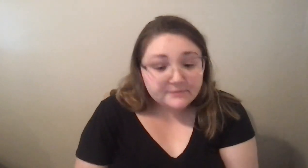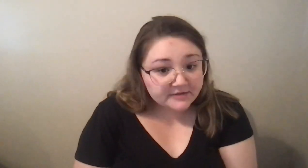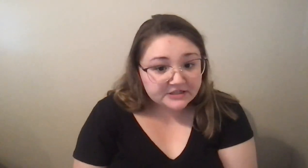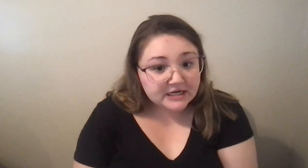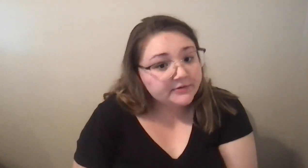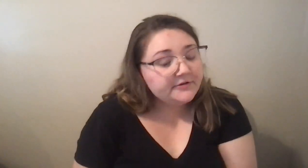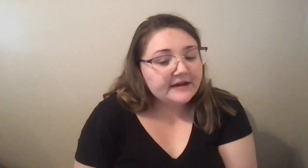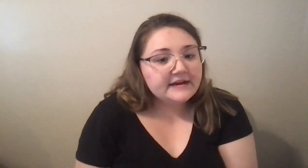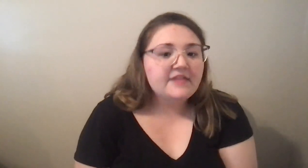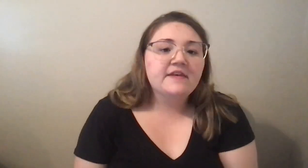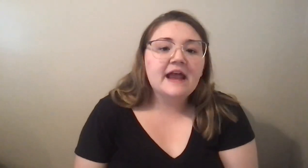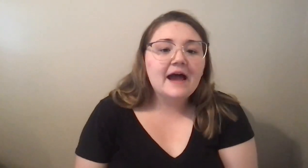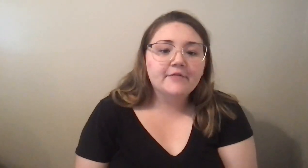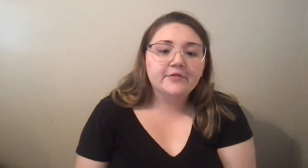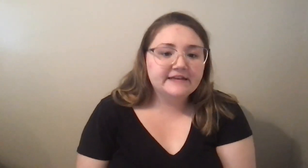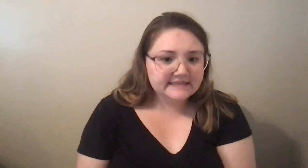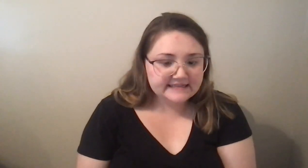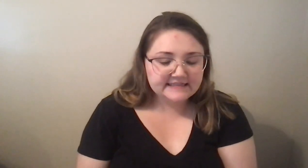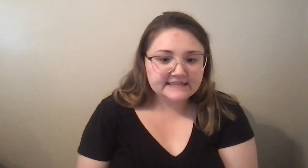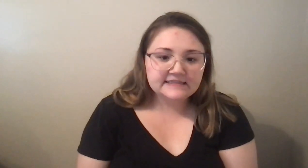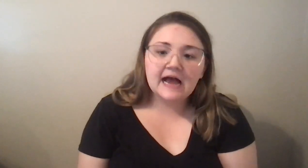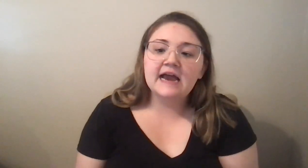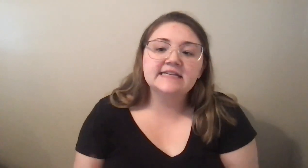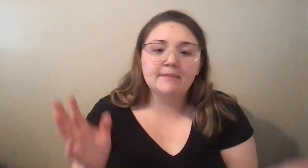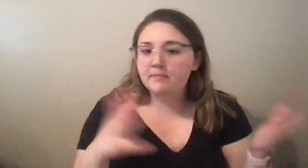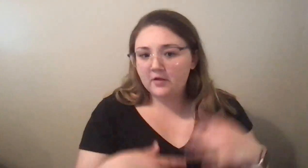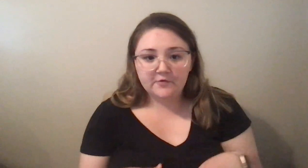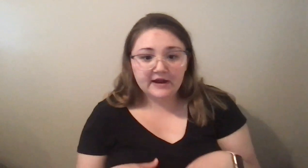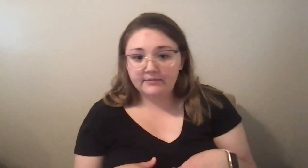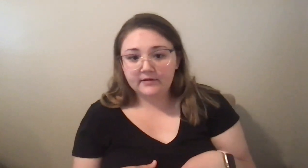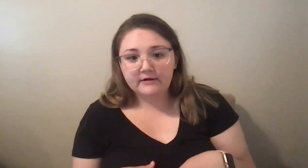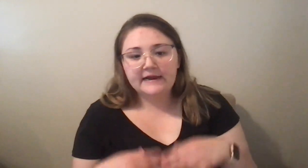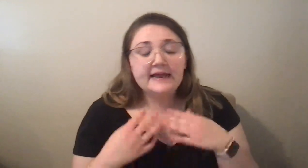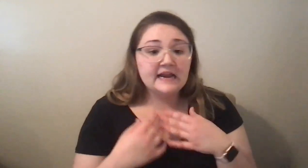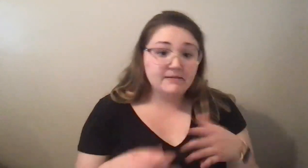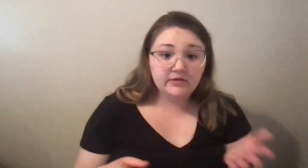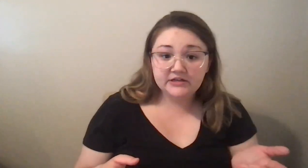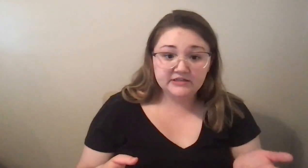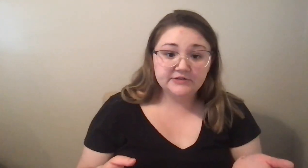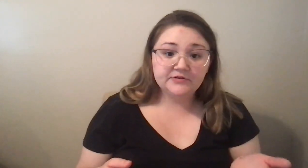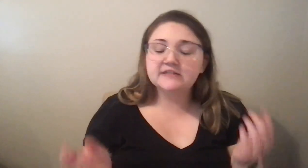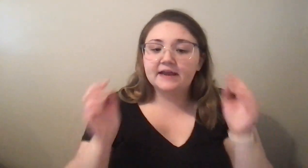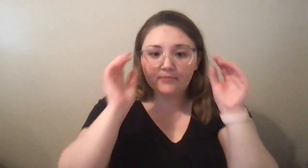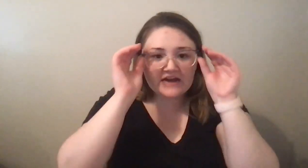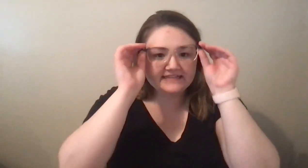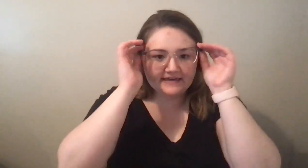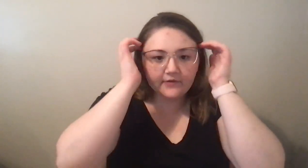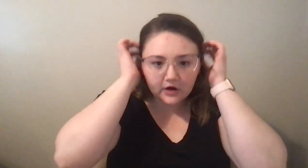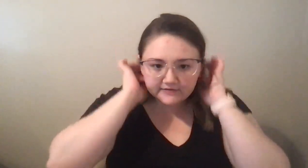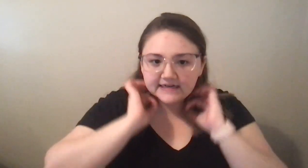So that is pretty much how I would do that. And then after these lessons, I type up all the vocabulary and I email it to the students so they can practice it in